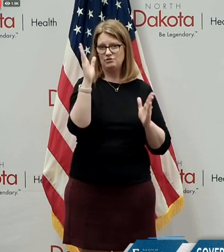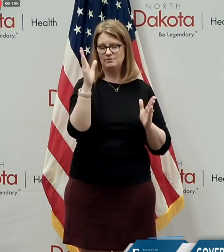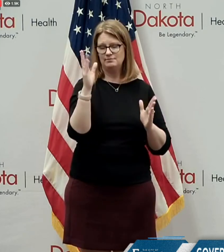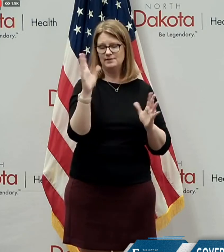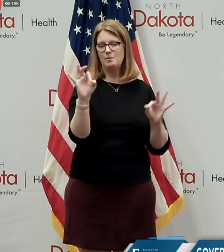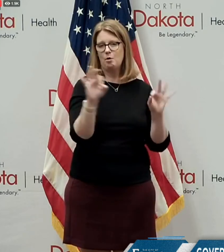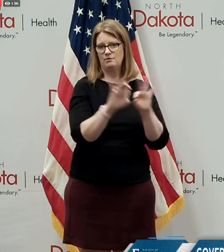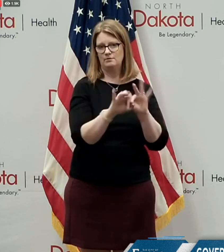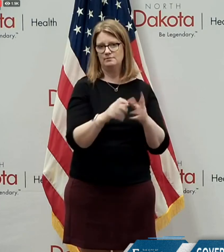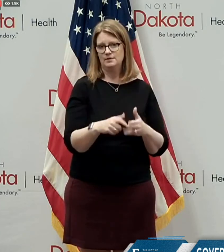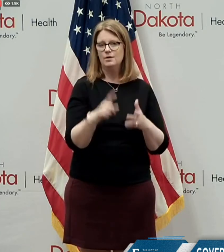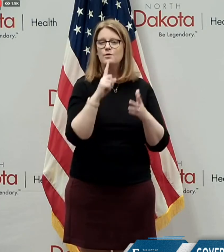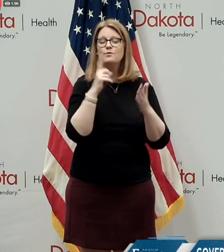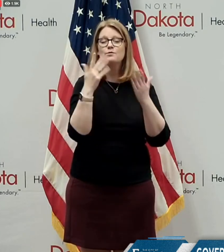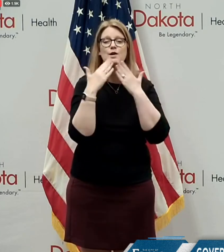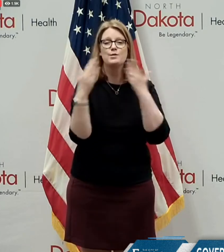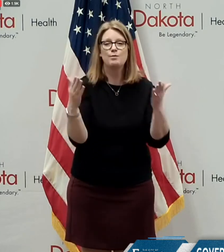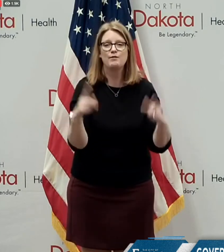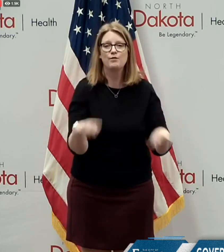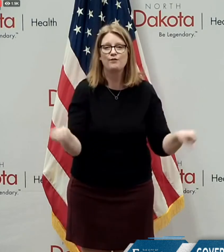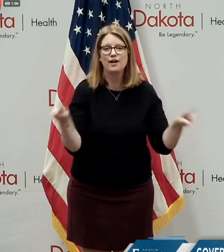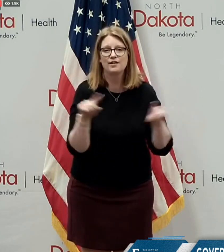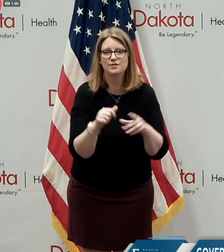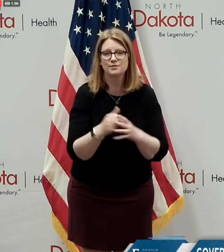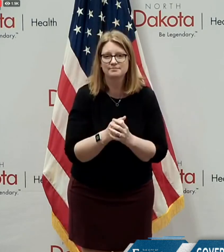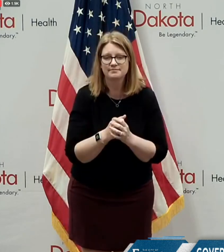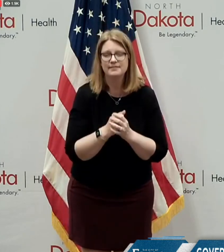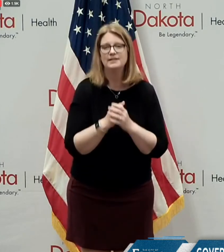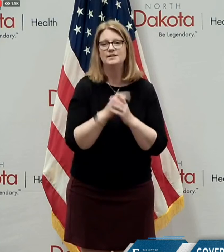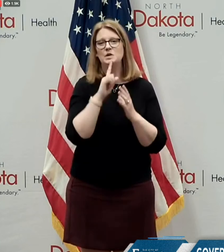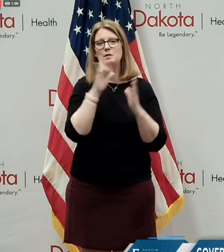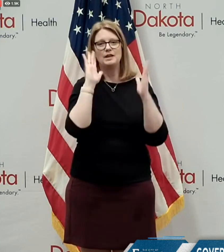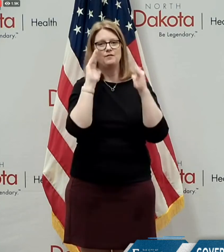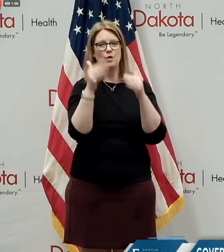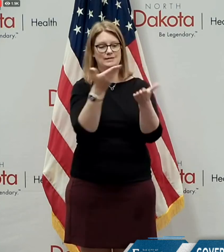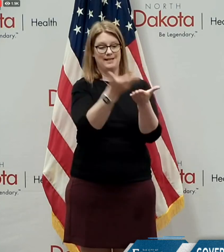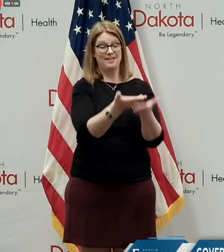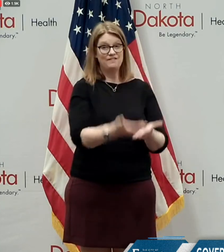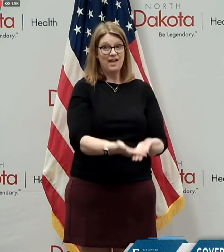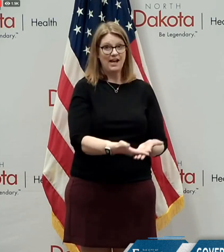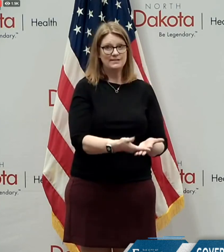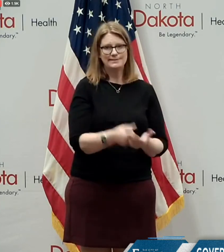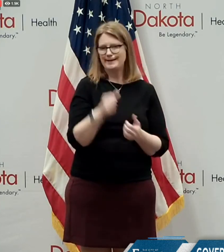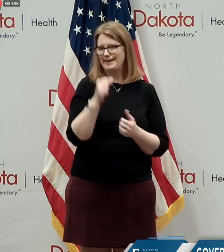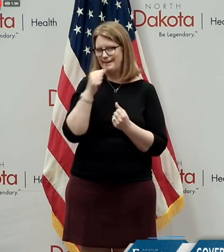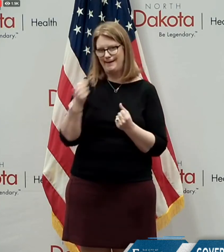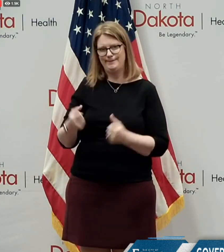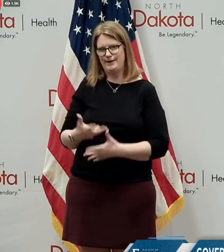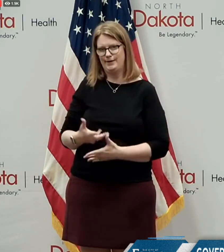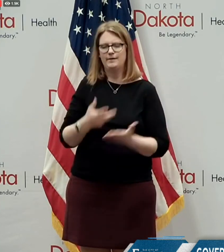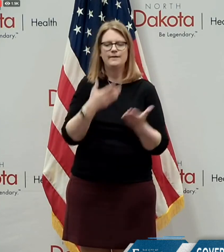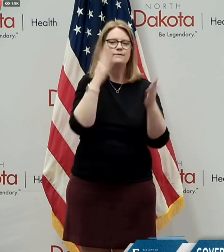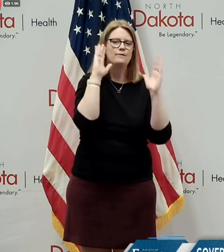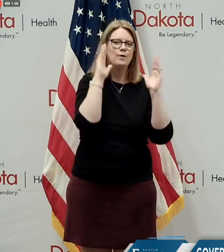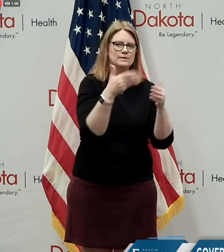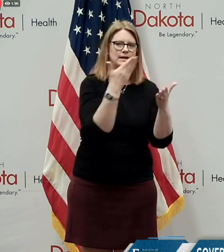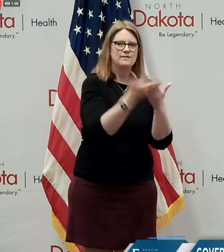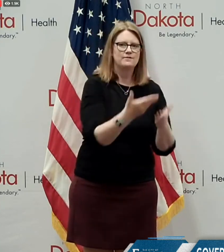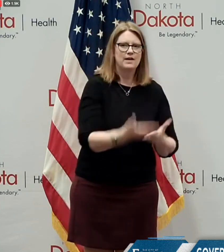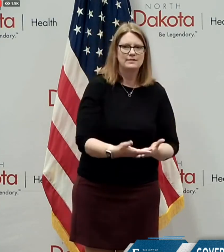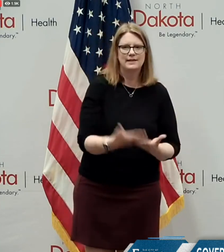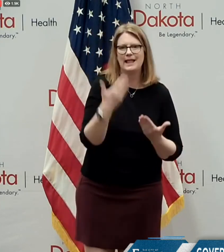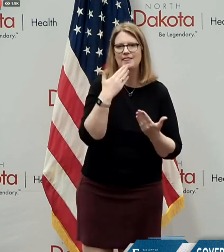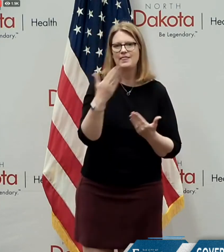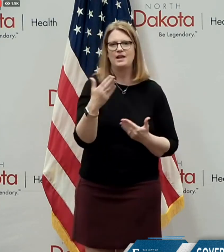matters. We're grateful to you for everything you're doing to focus on the facts, not on fear, and thanks for helping keeping North Dakota in such a